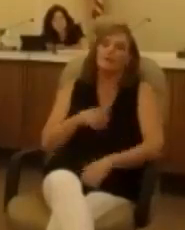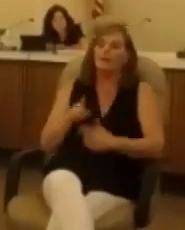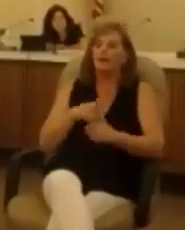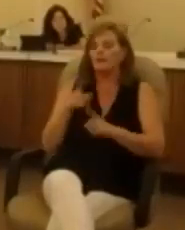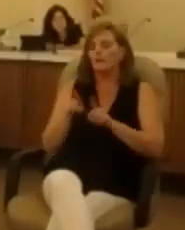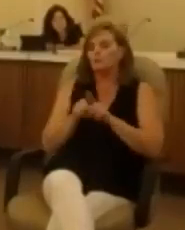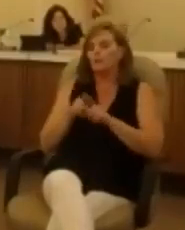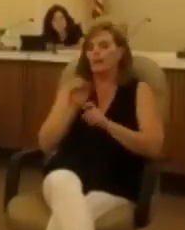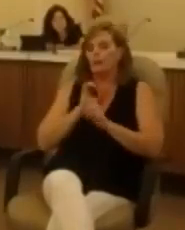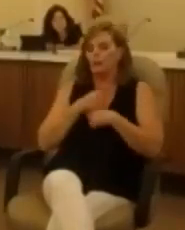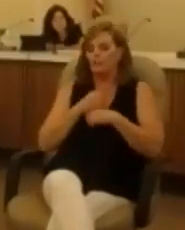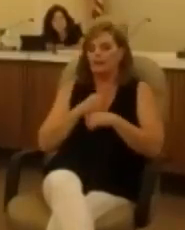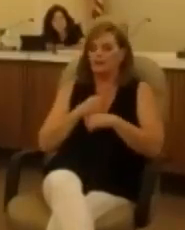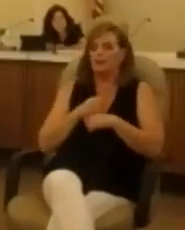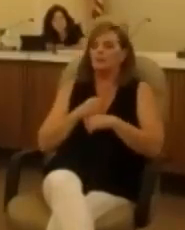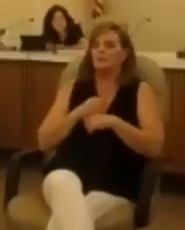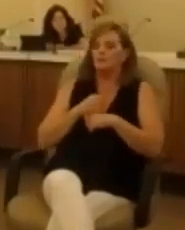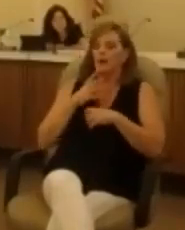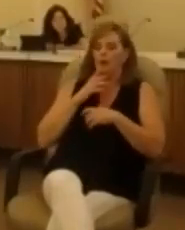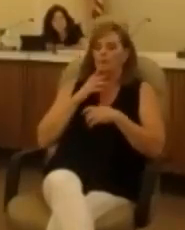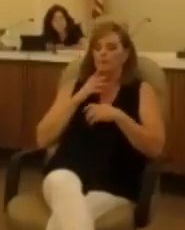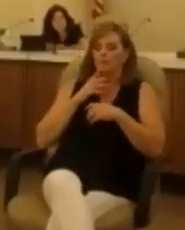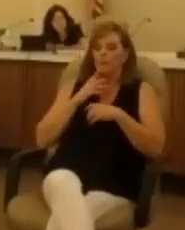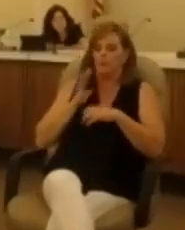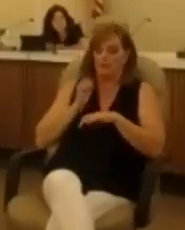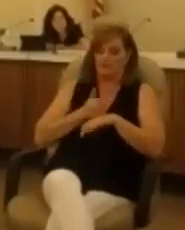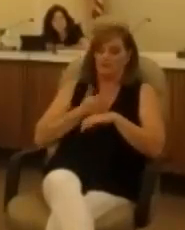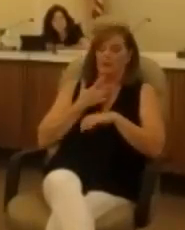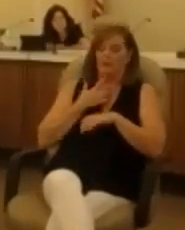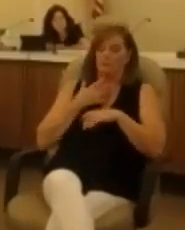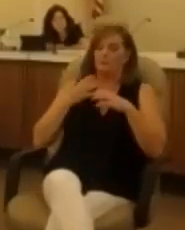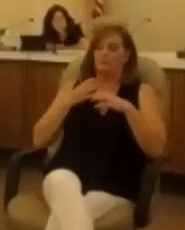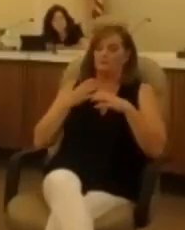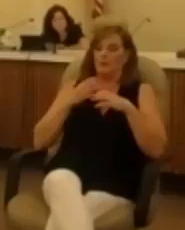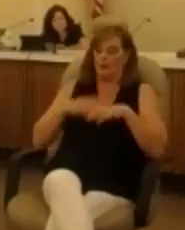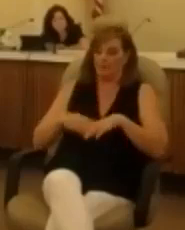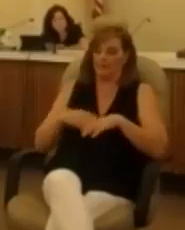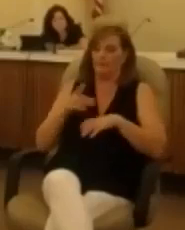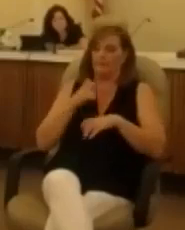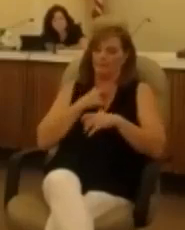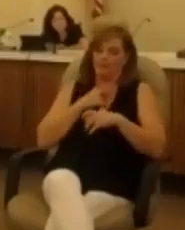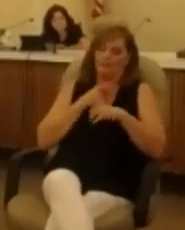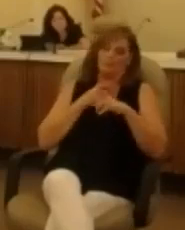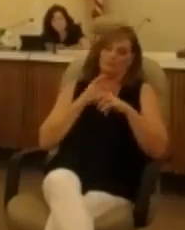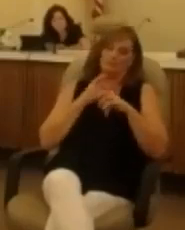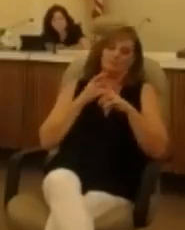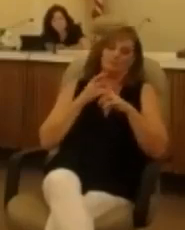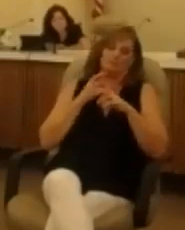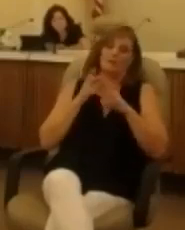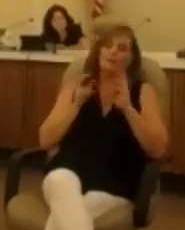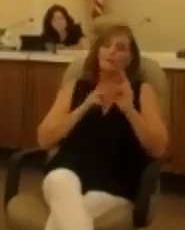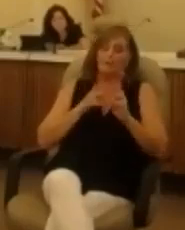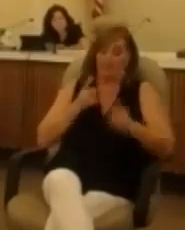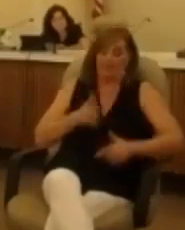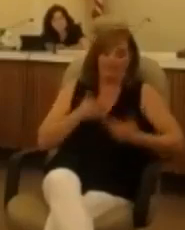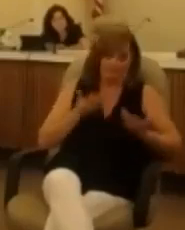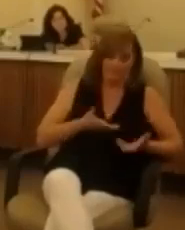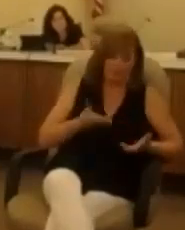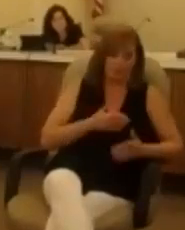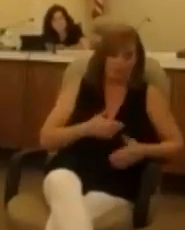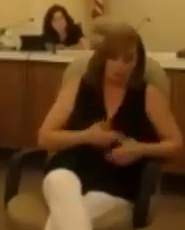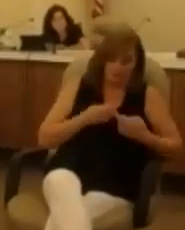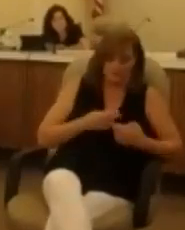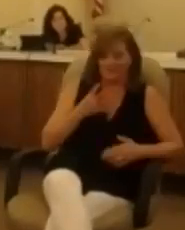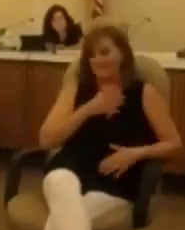that we form a advisory committee comprised of residents and town staff in order to do the design work.